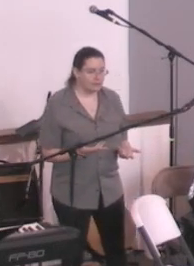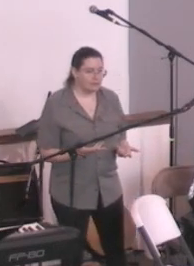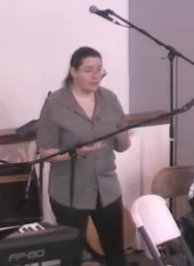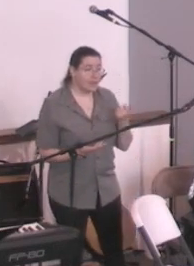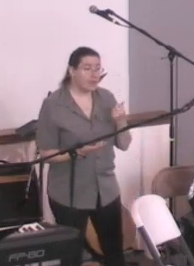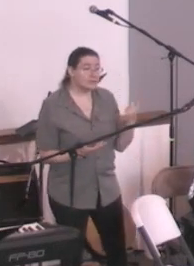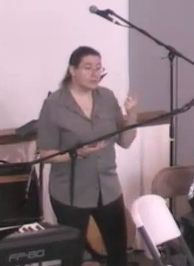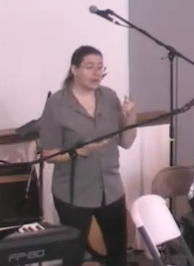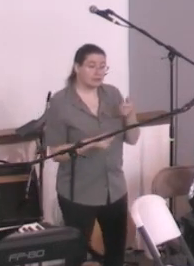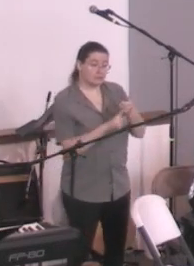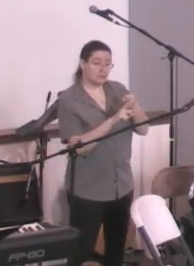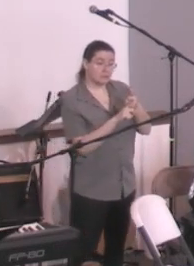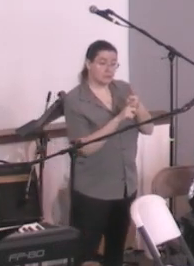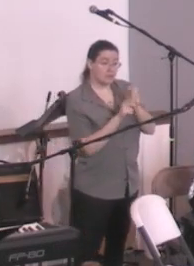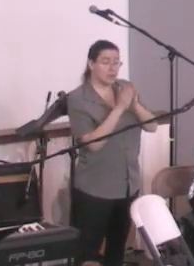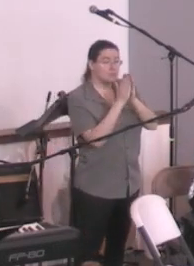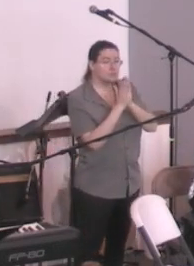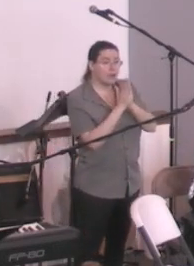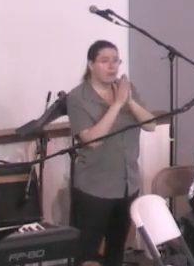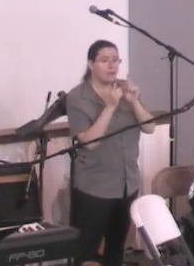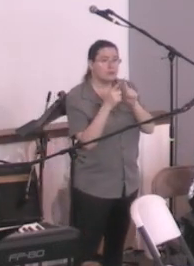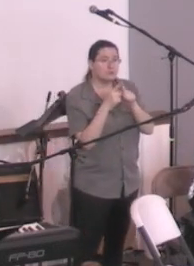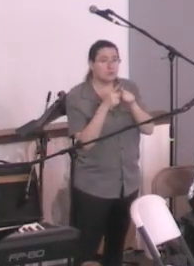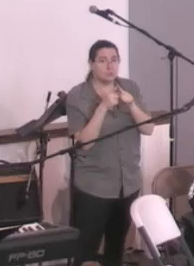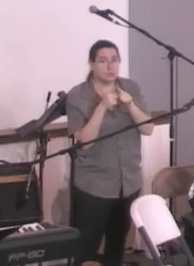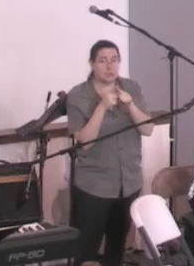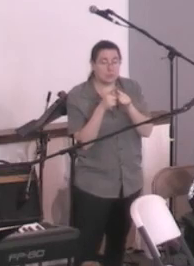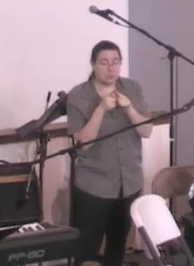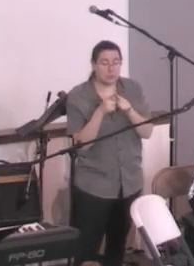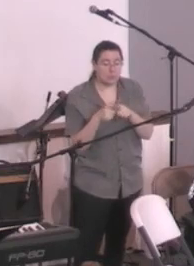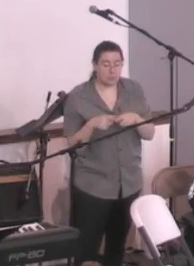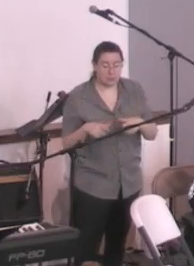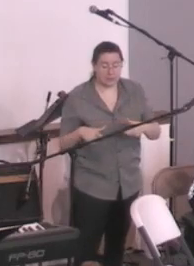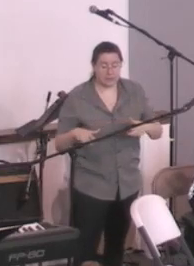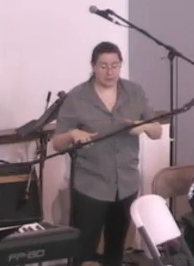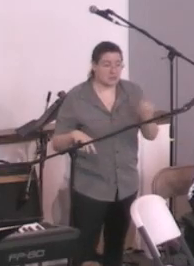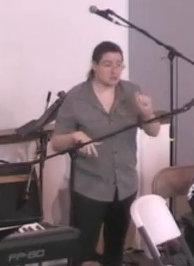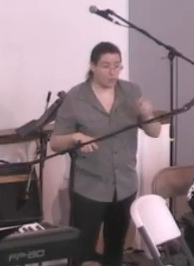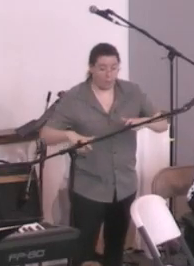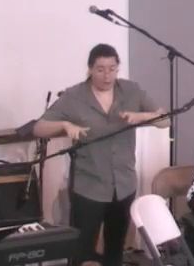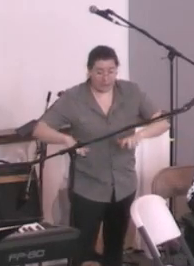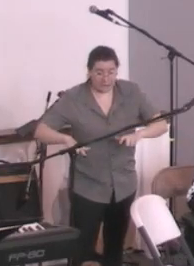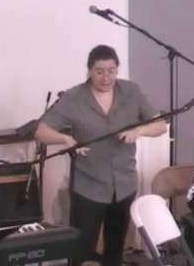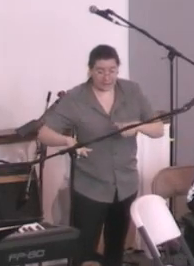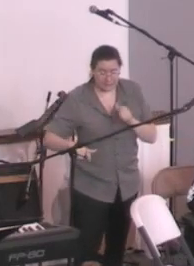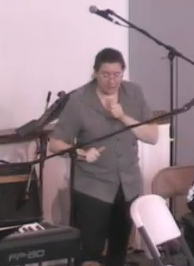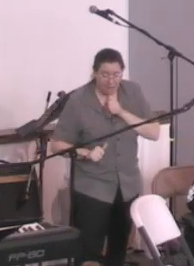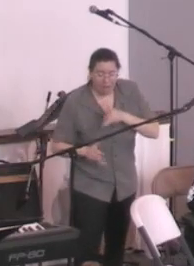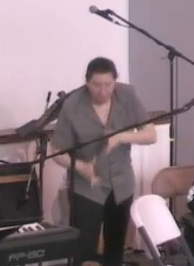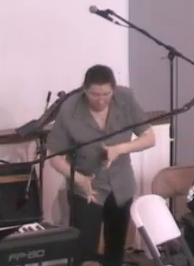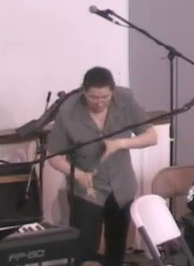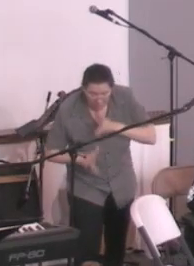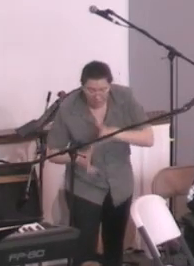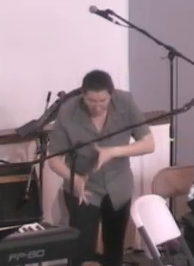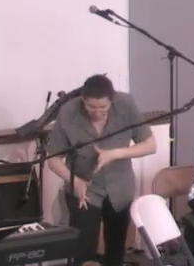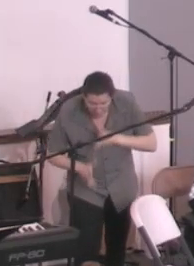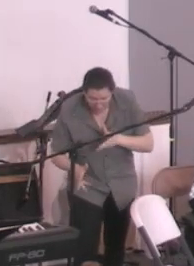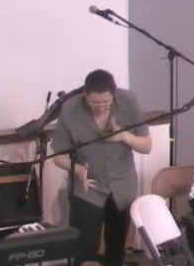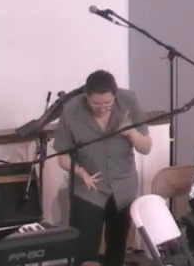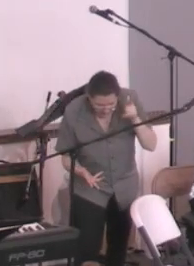Anybody ever pray to the porcelain God and say, Father God, I'll never do this again?